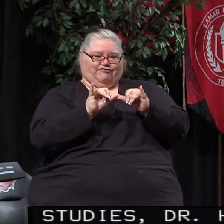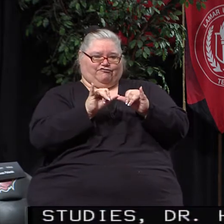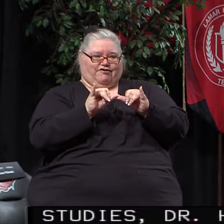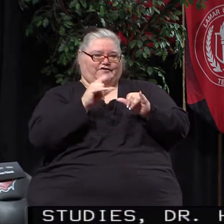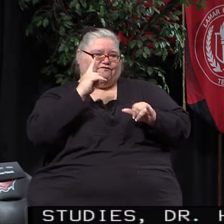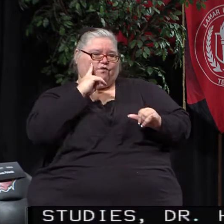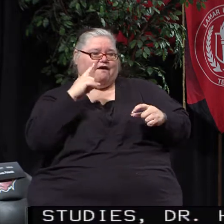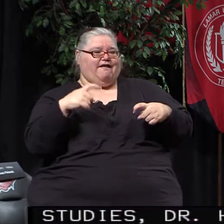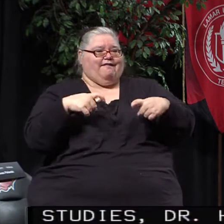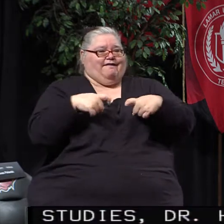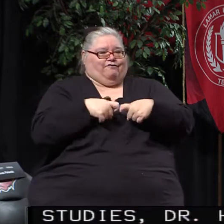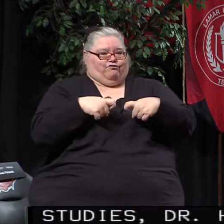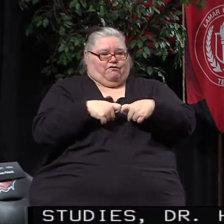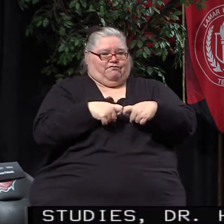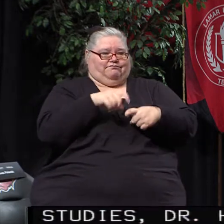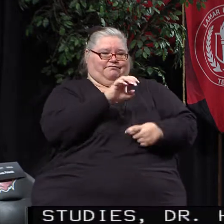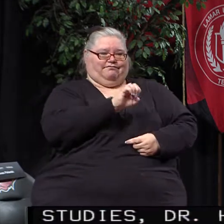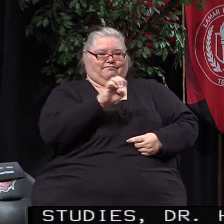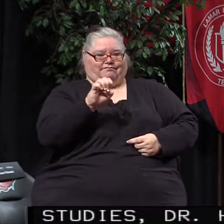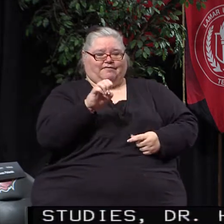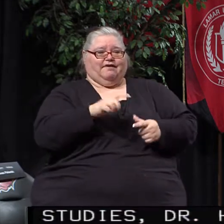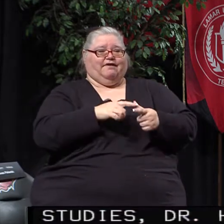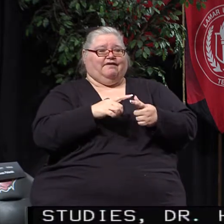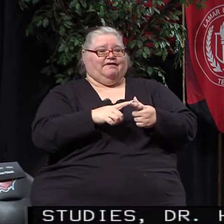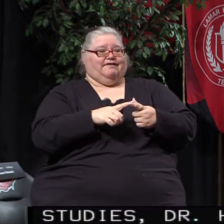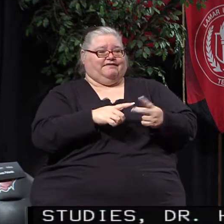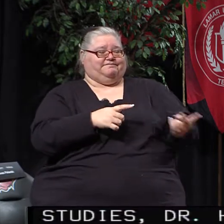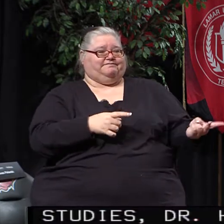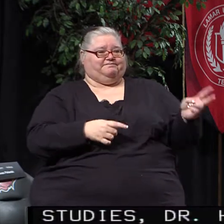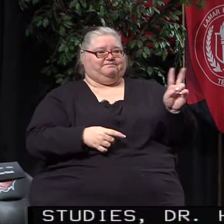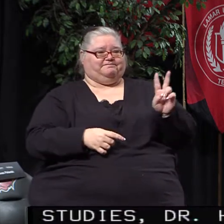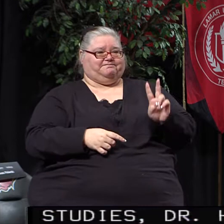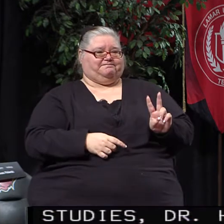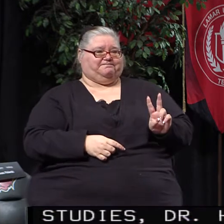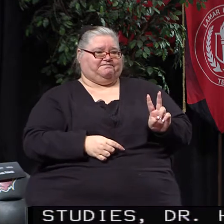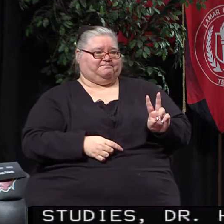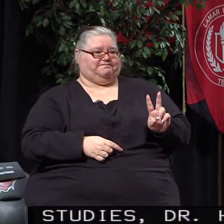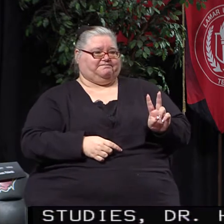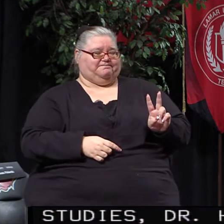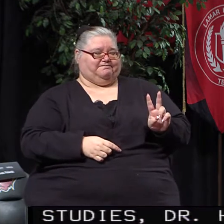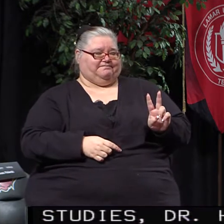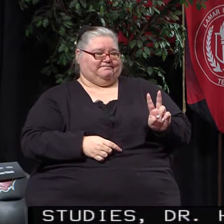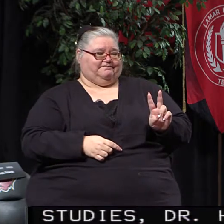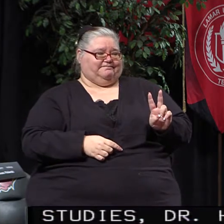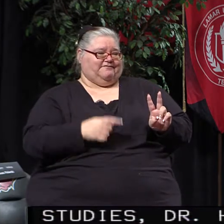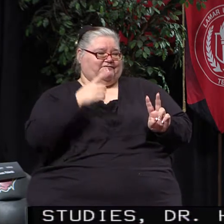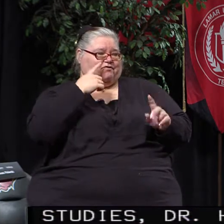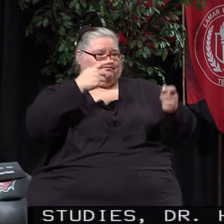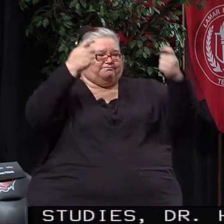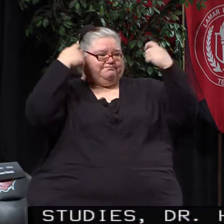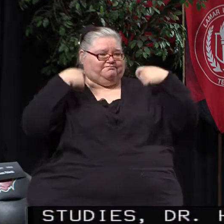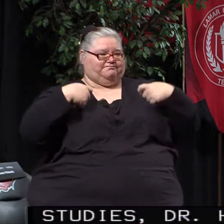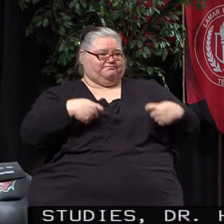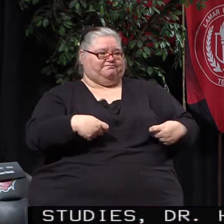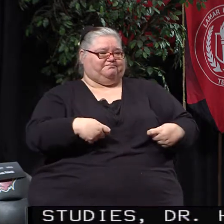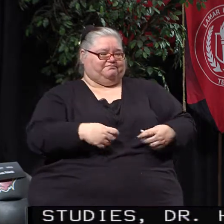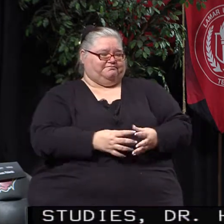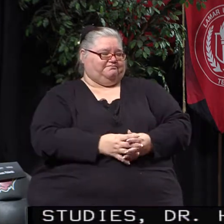in Electrical Engineering. Mr. Srivastava and Dr. Shalovsky, please come to the platform for the hooding